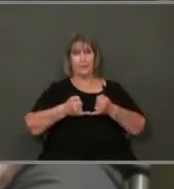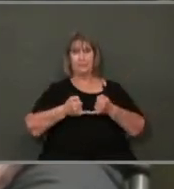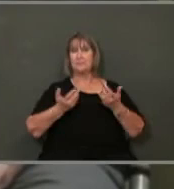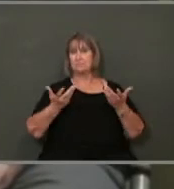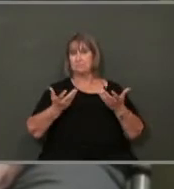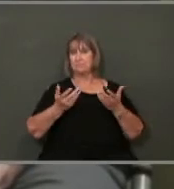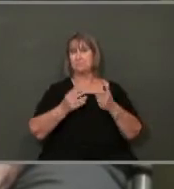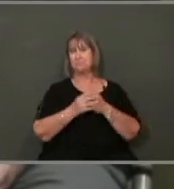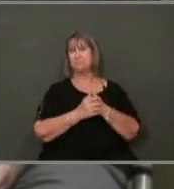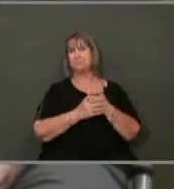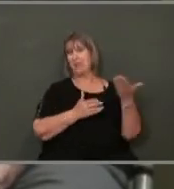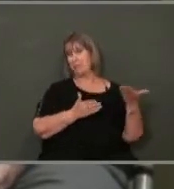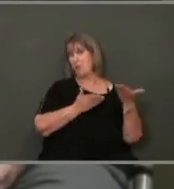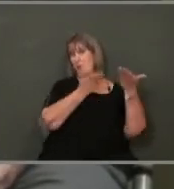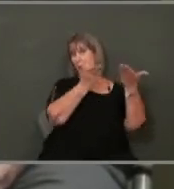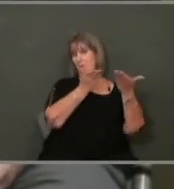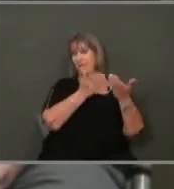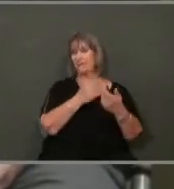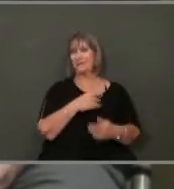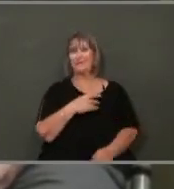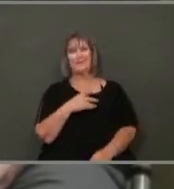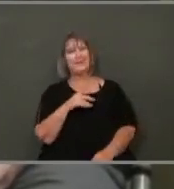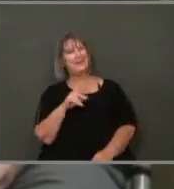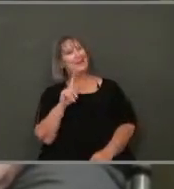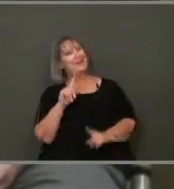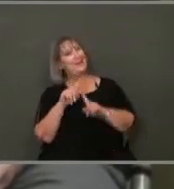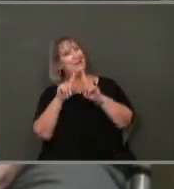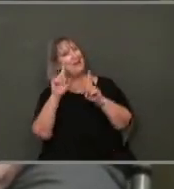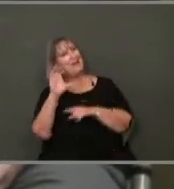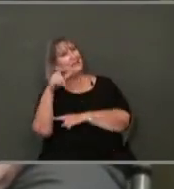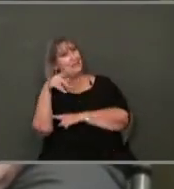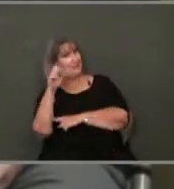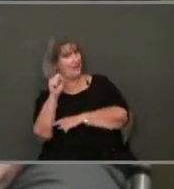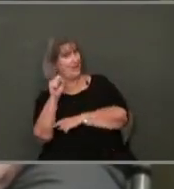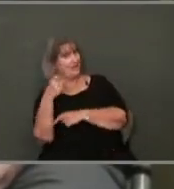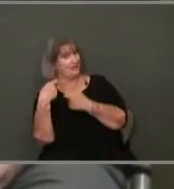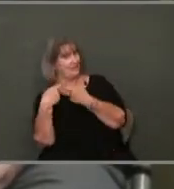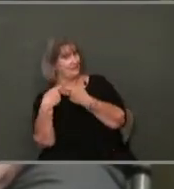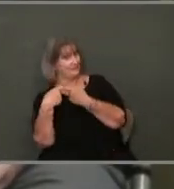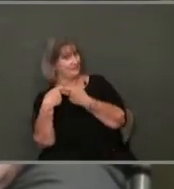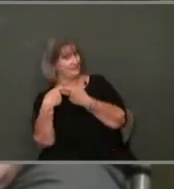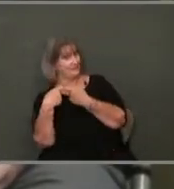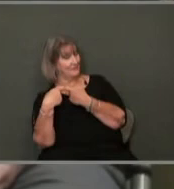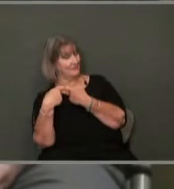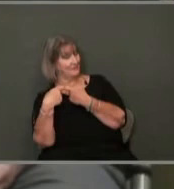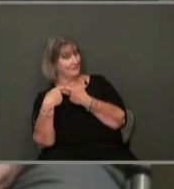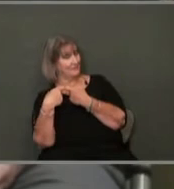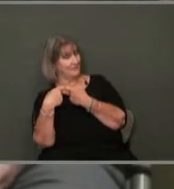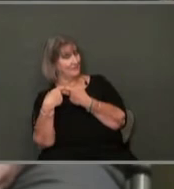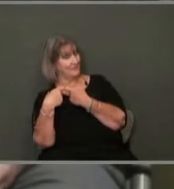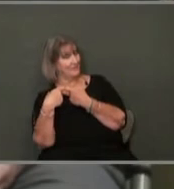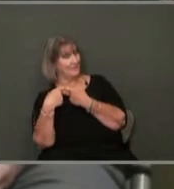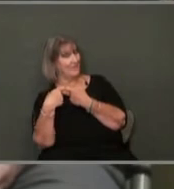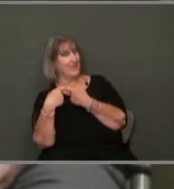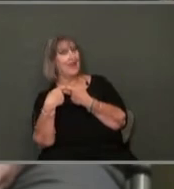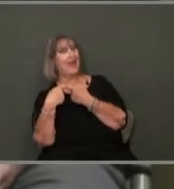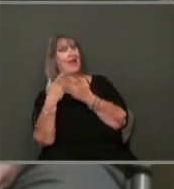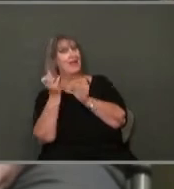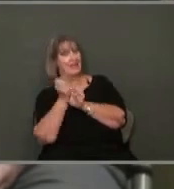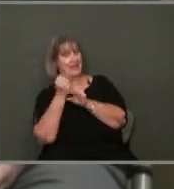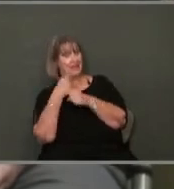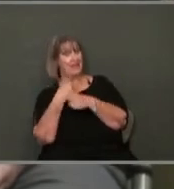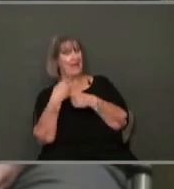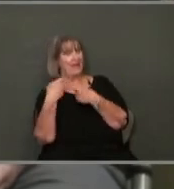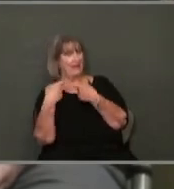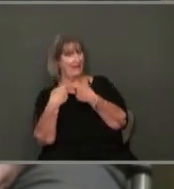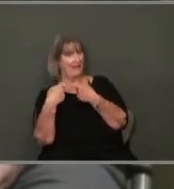But CPS and the council's rate-making authority, which is granted through state law, says that they have to